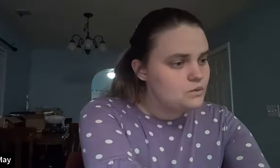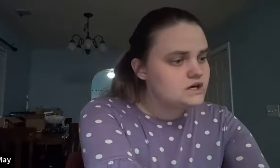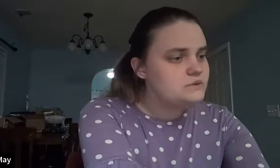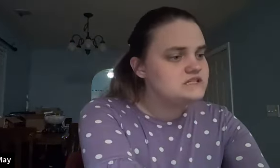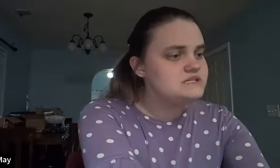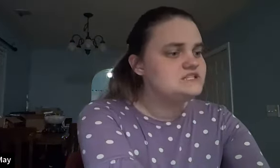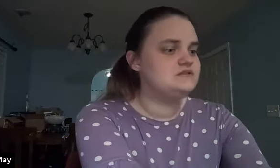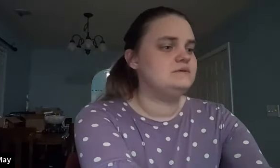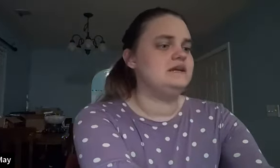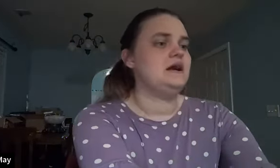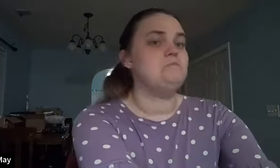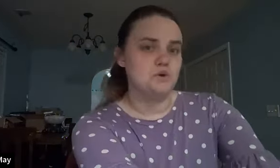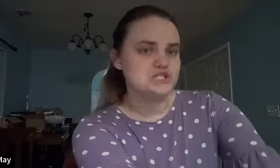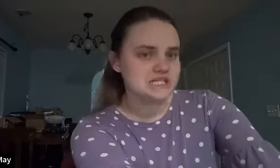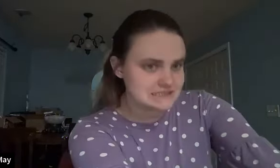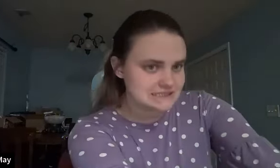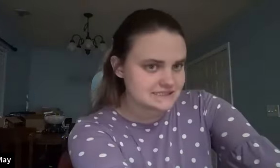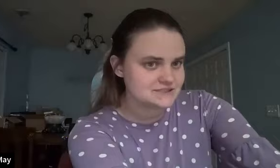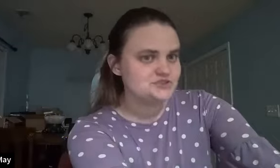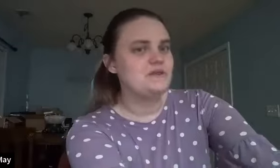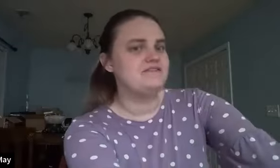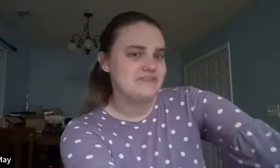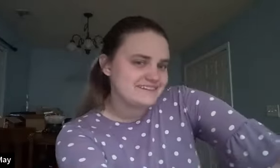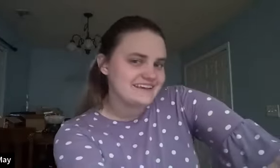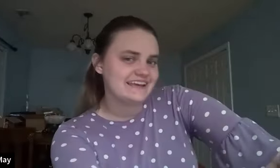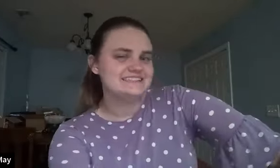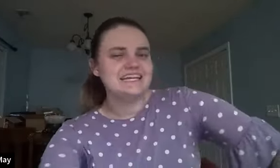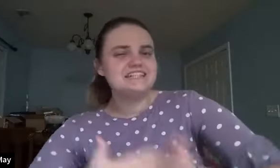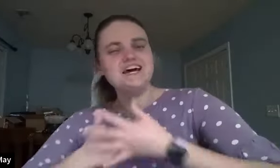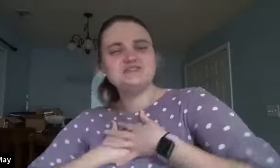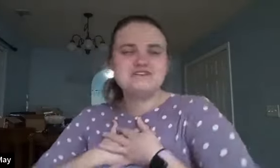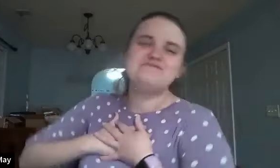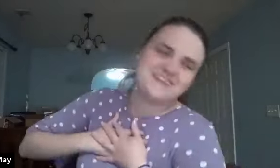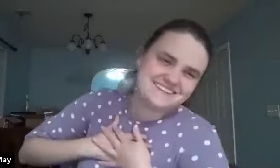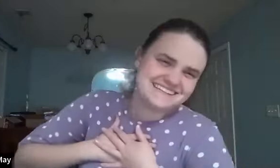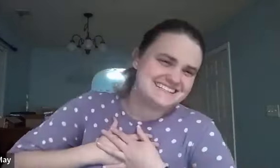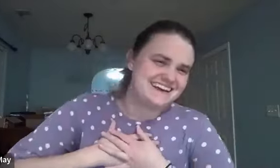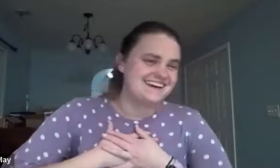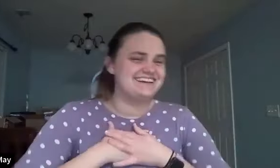we're going to be doing emotions. So like feelings, getting in touch with our feelings, guys.